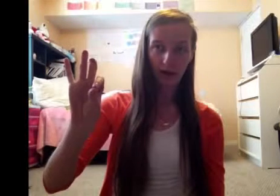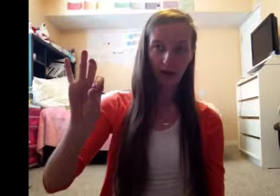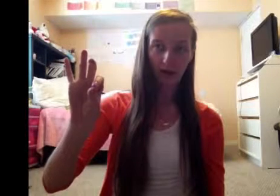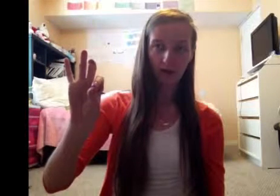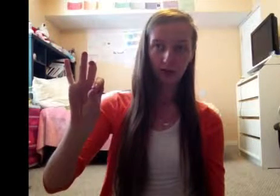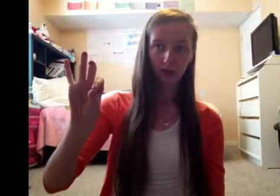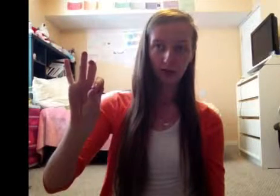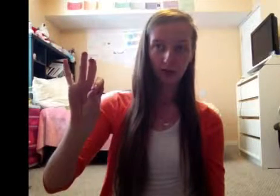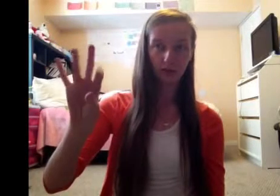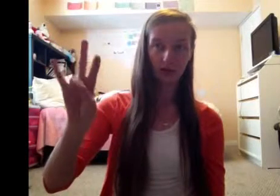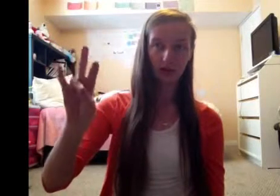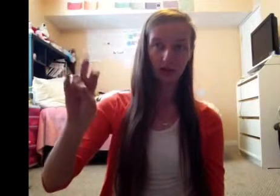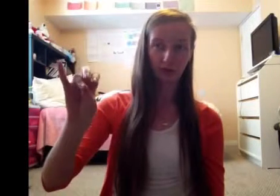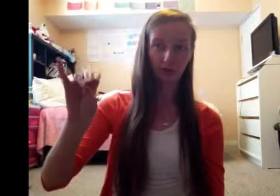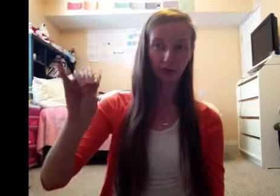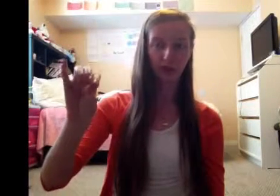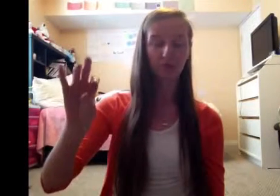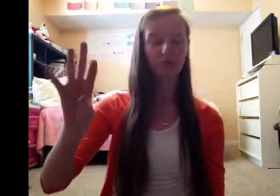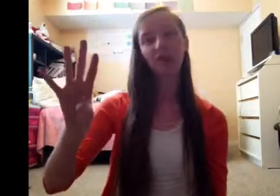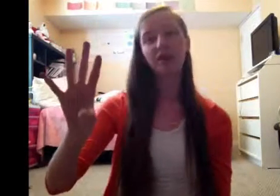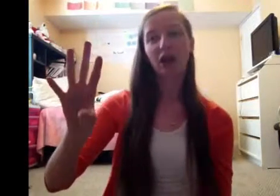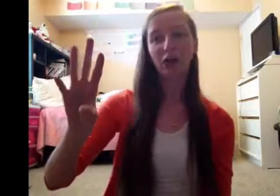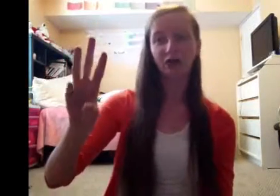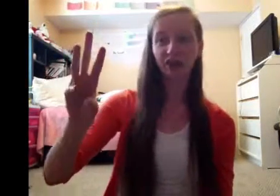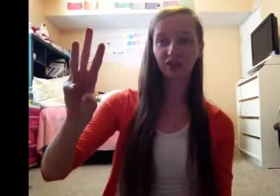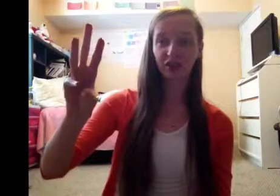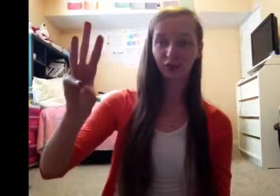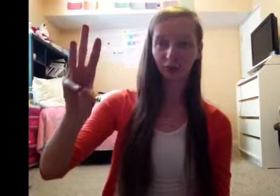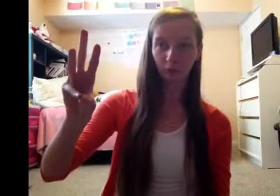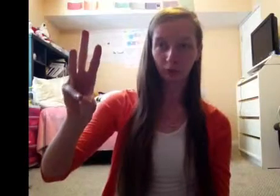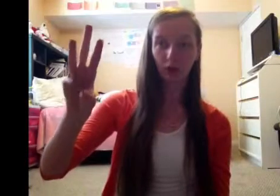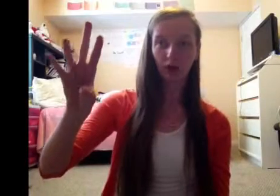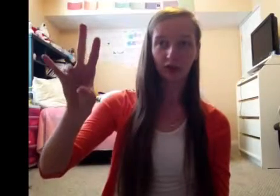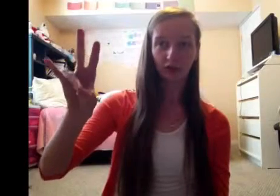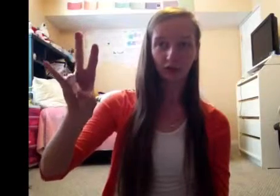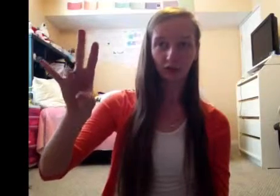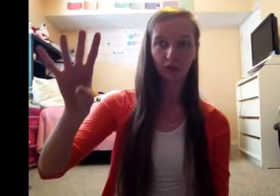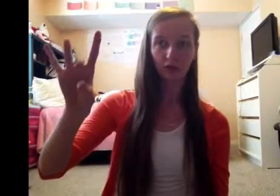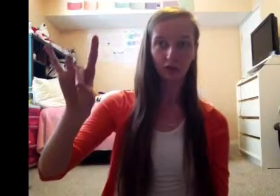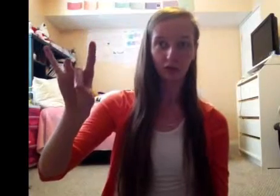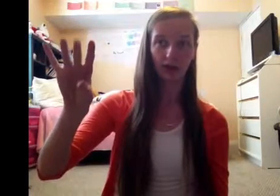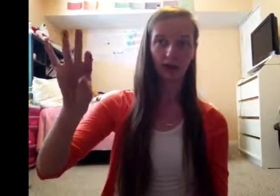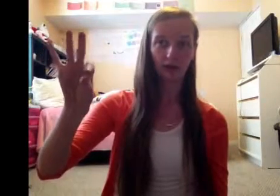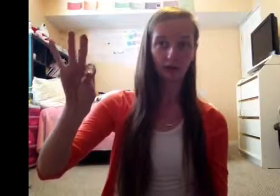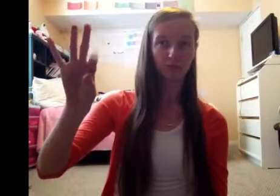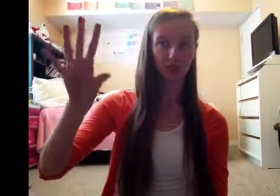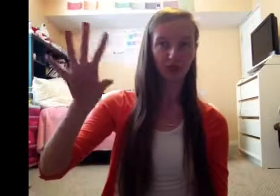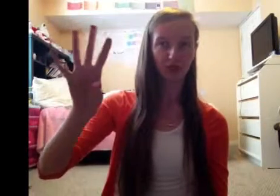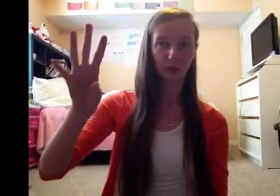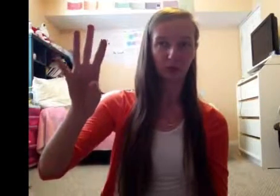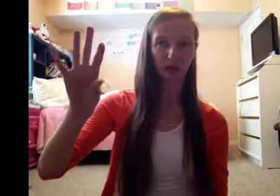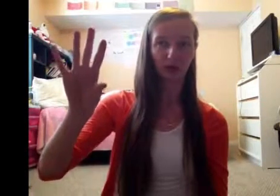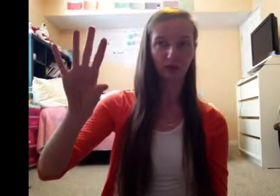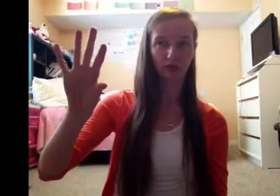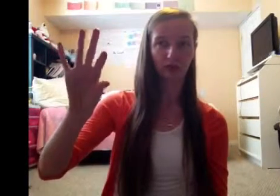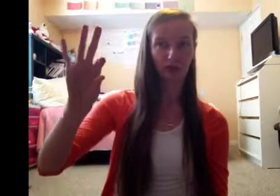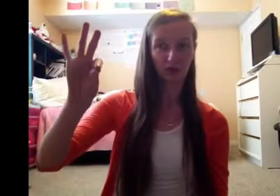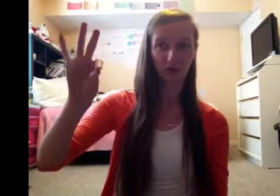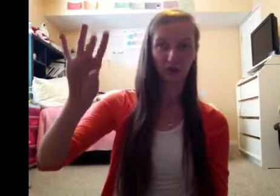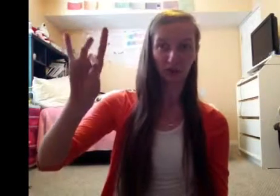9. So you just kind of build up. I was thinking of like going from smallest to biggest. That's how you remember, like, because I used to do it this